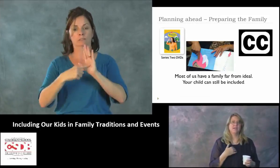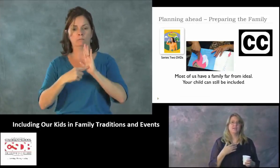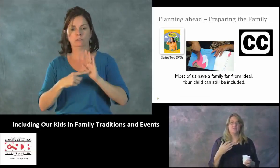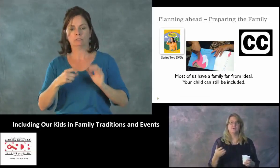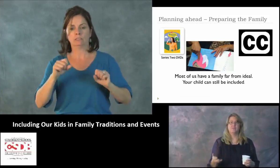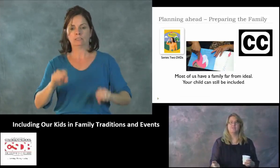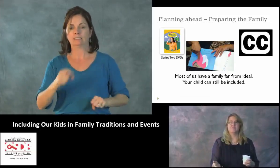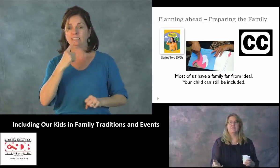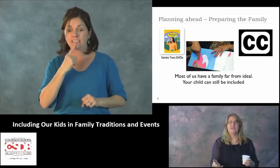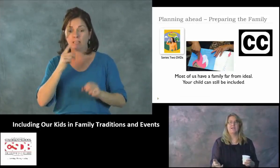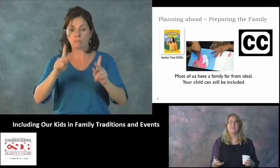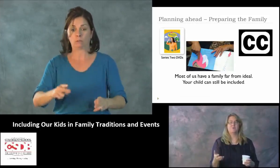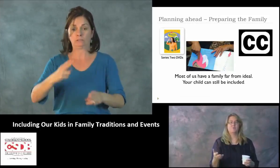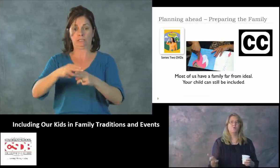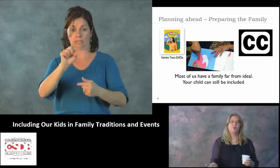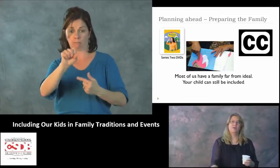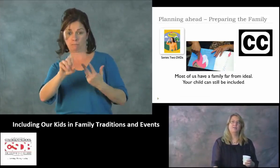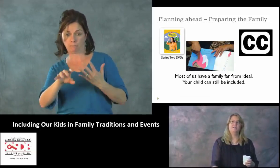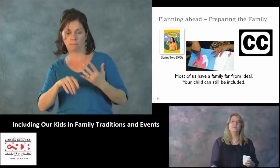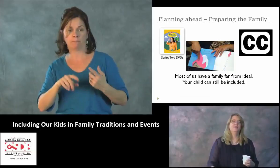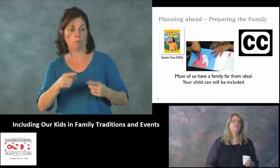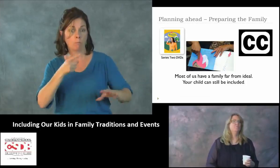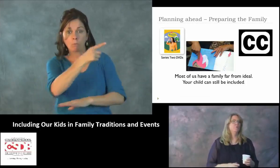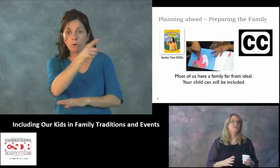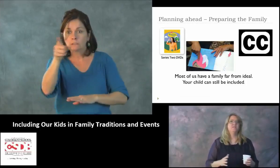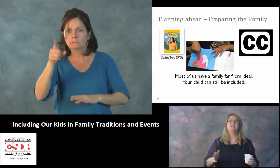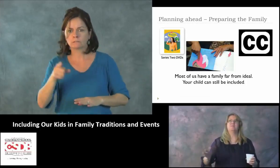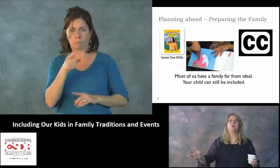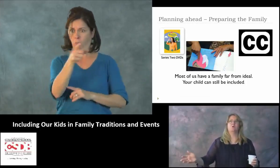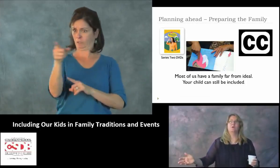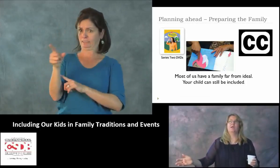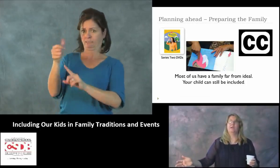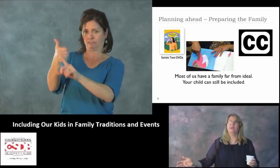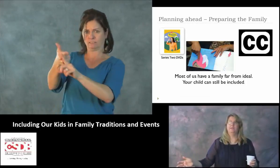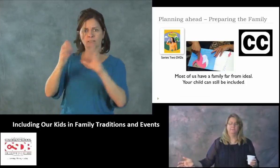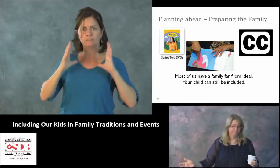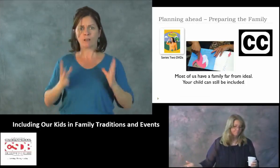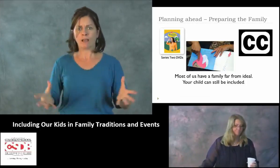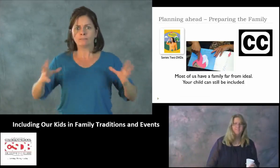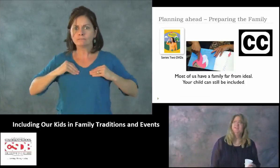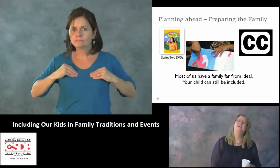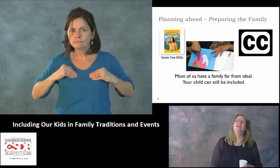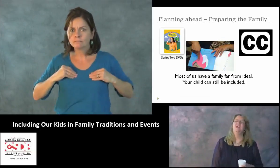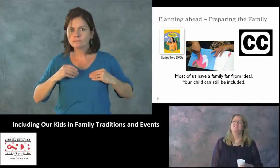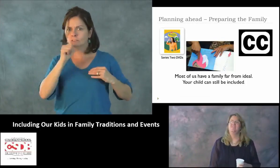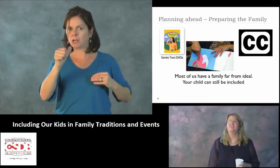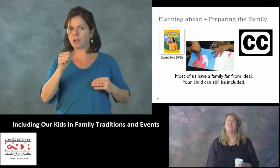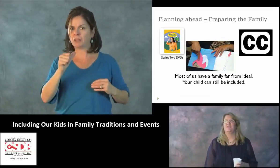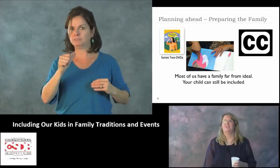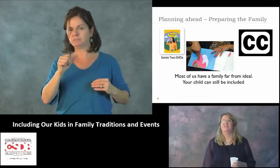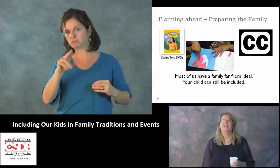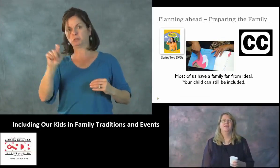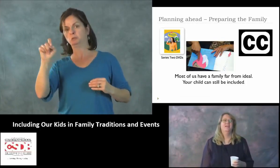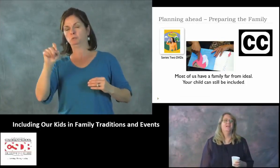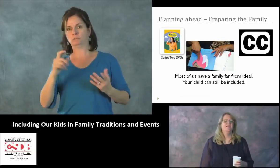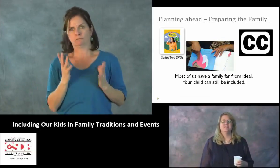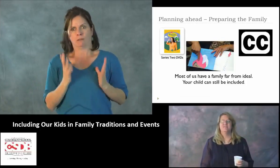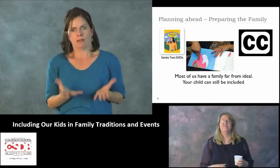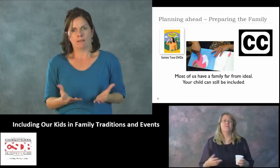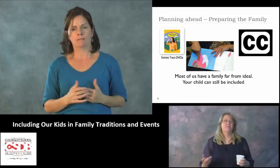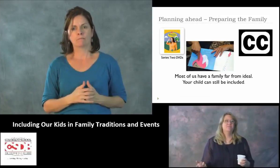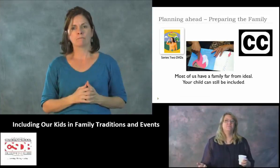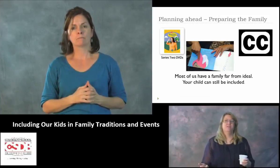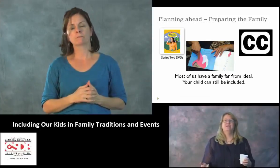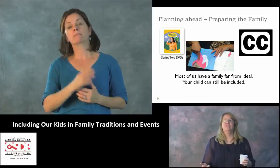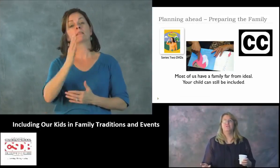can say the person's name or point. Pointing is okay in this situation.